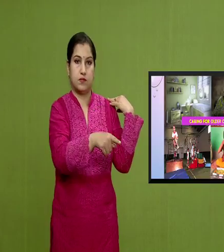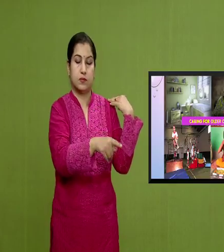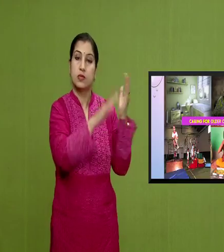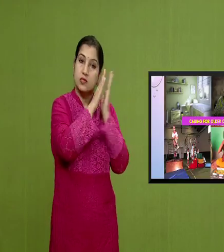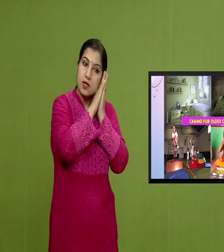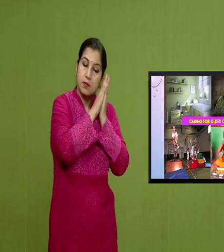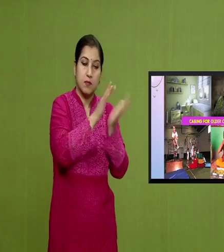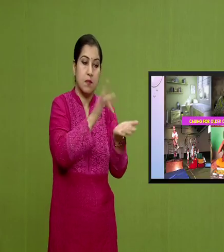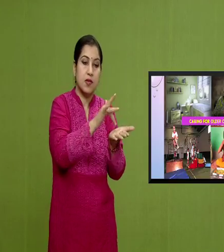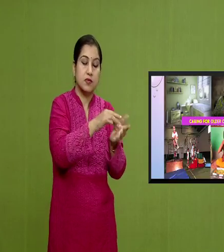etc.